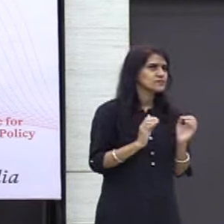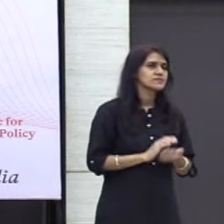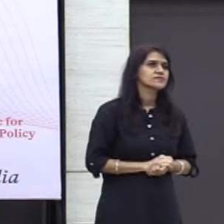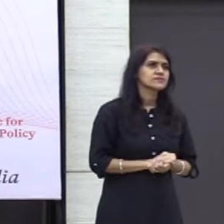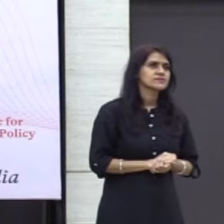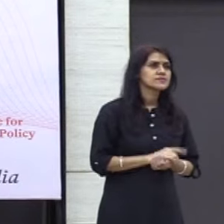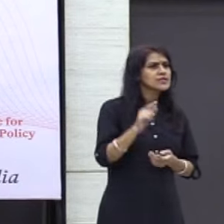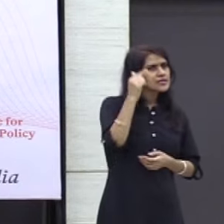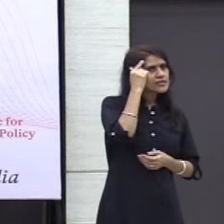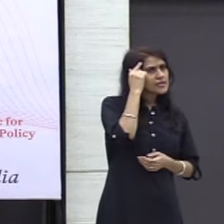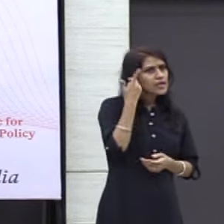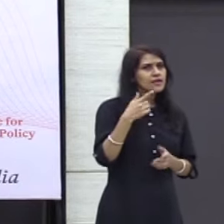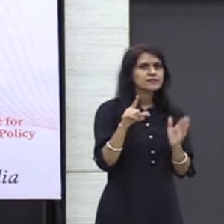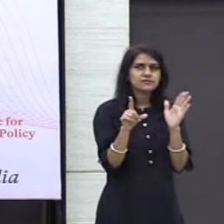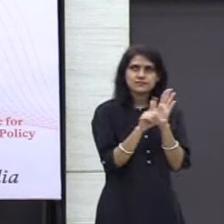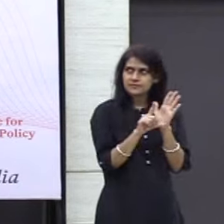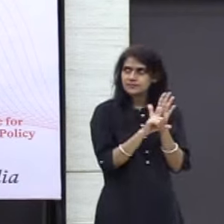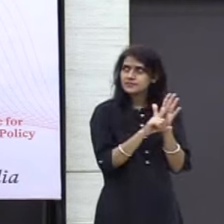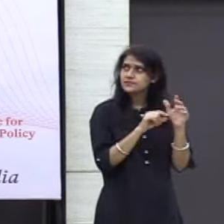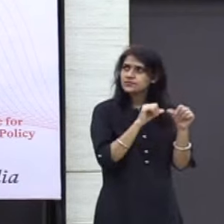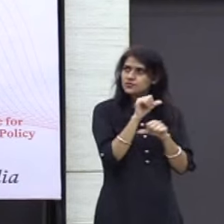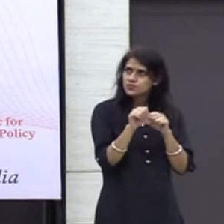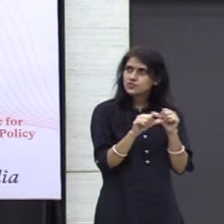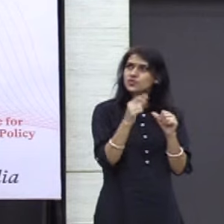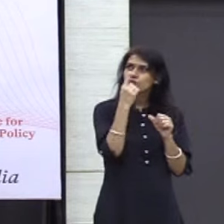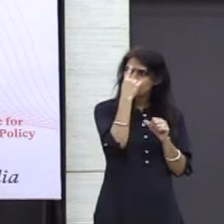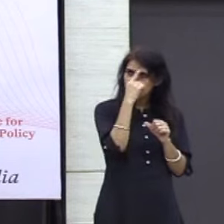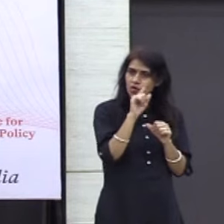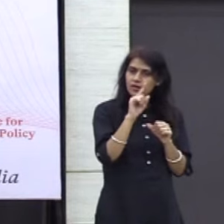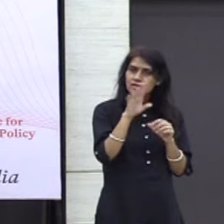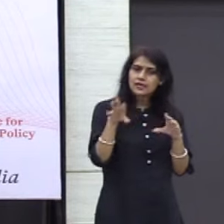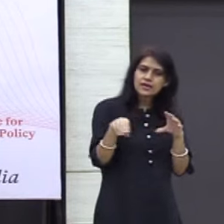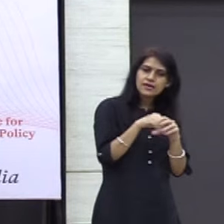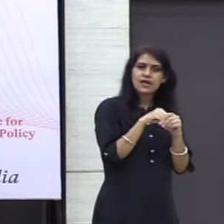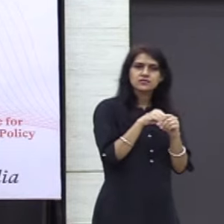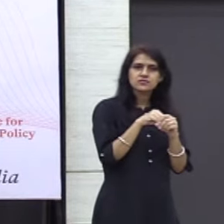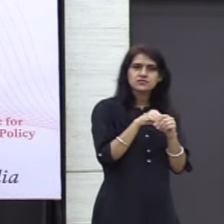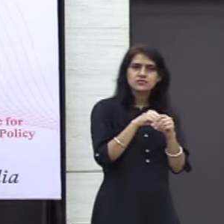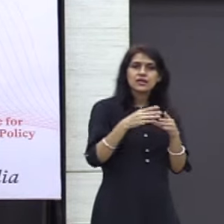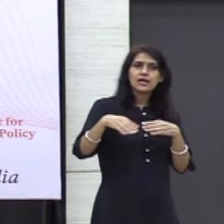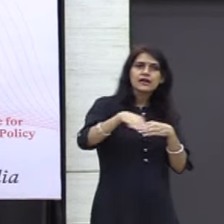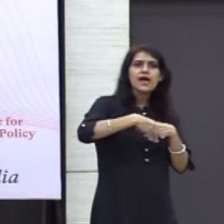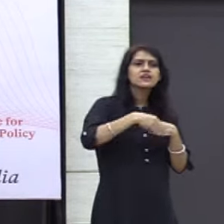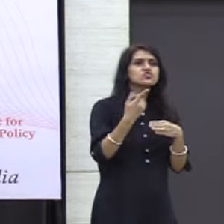The intent of the legislation is to attach the property